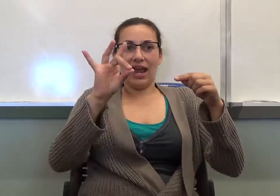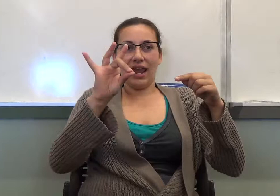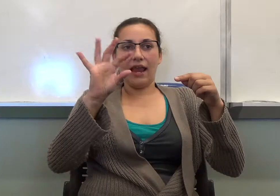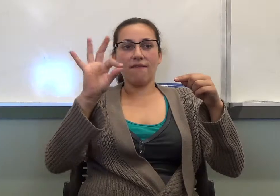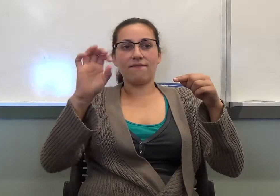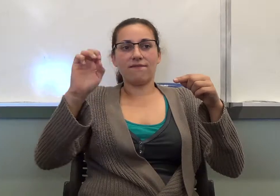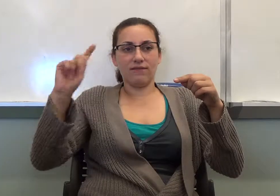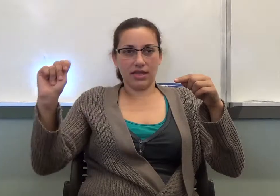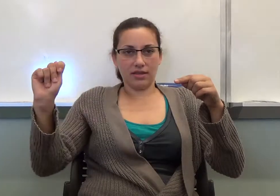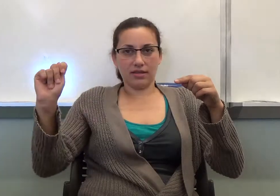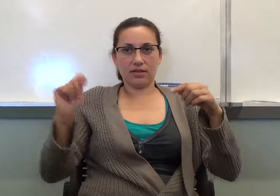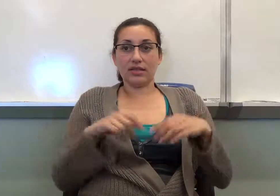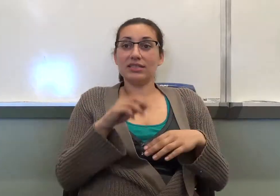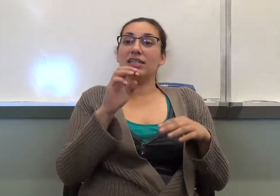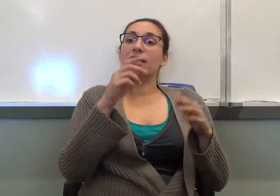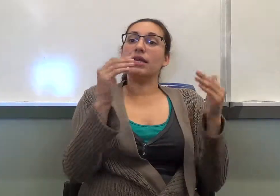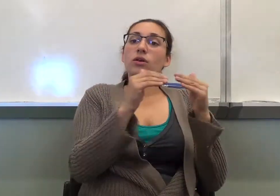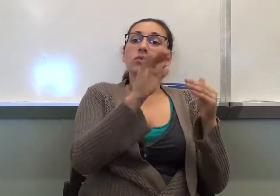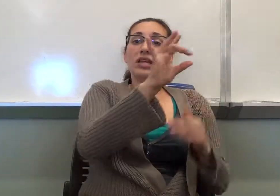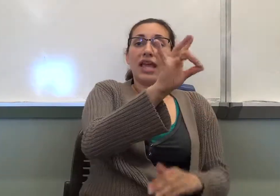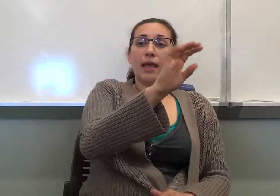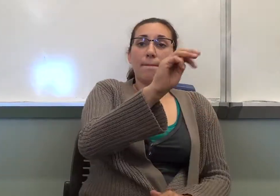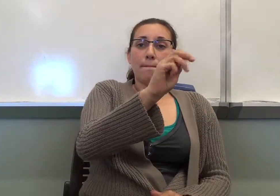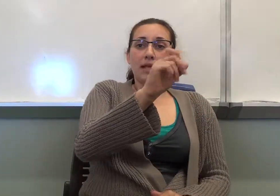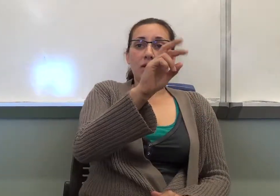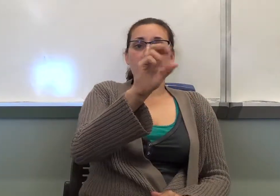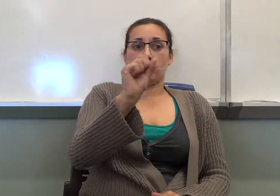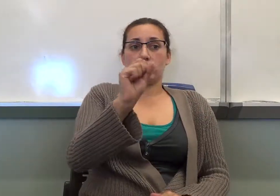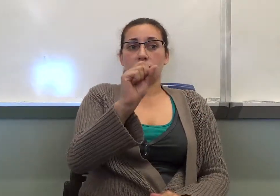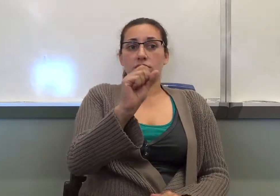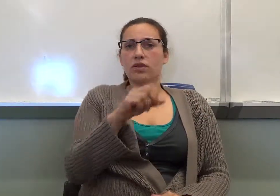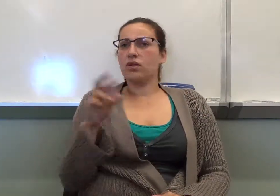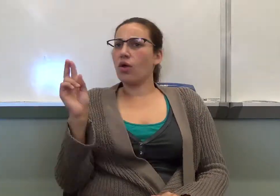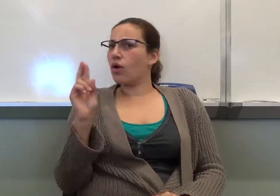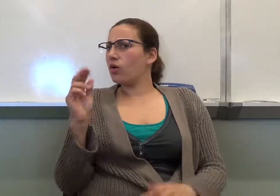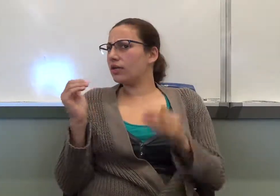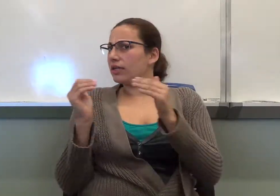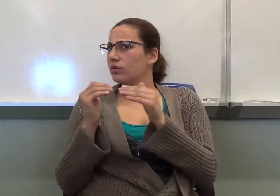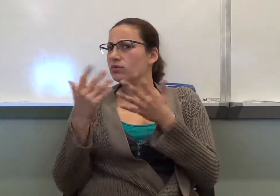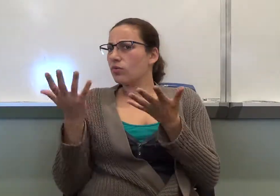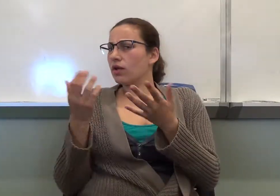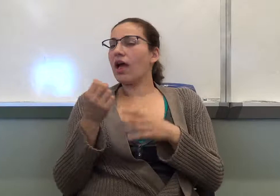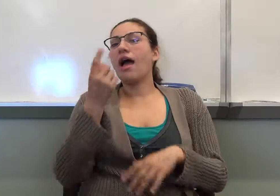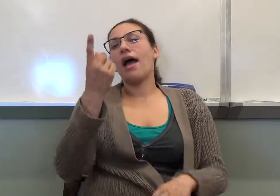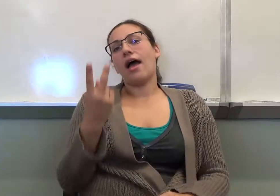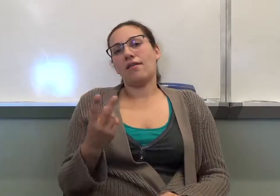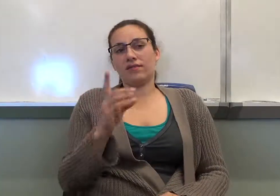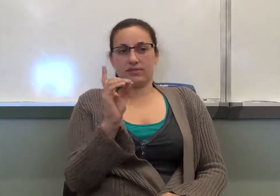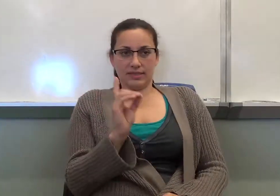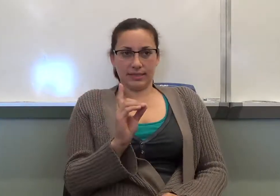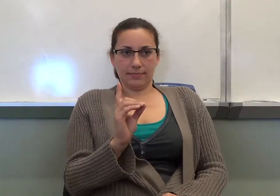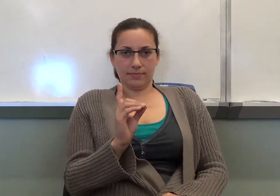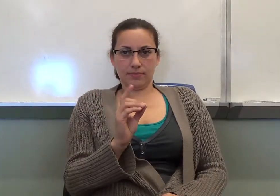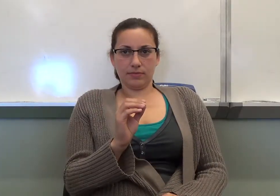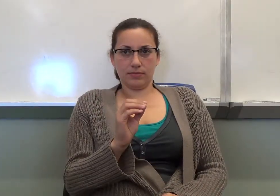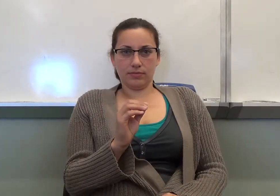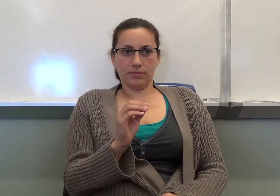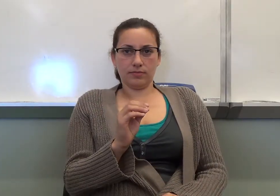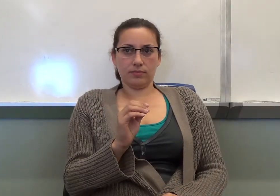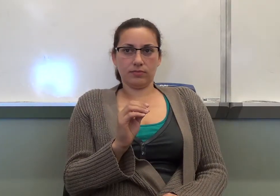8 meters, then the radius is going to be 1/2 of that. You simply divide by 2, so you get 4 meters for the radius. And